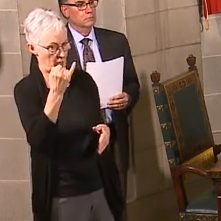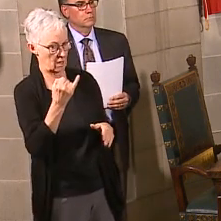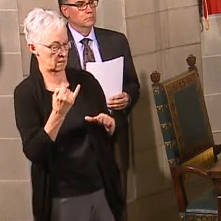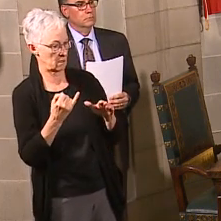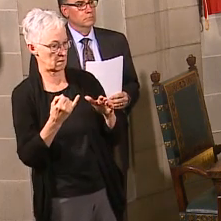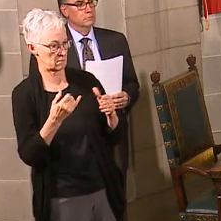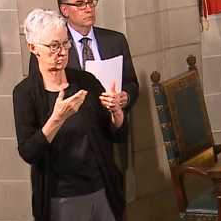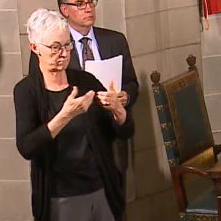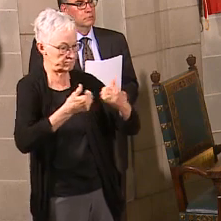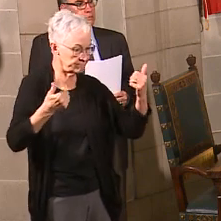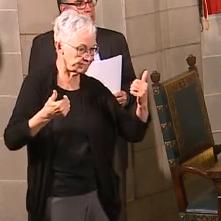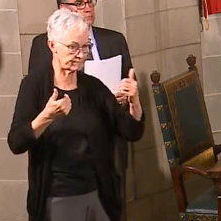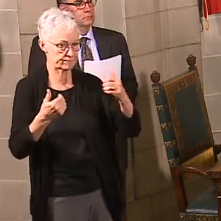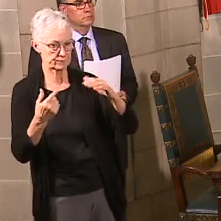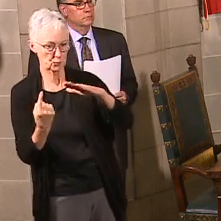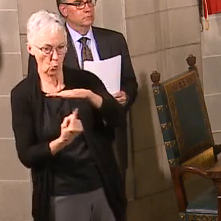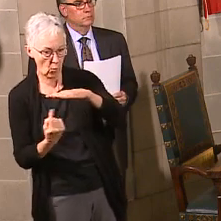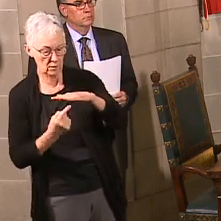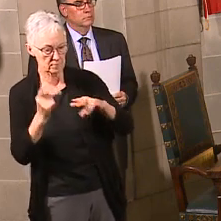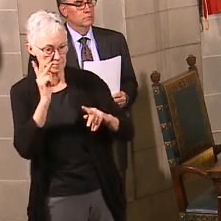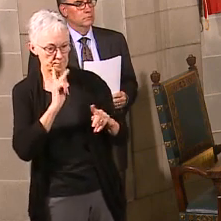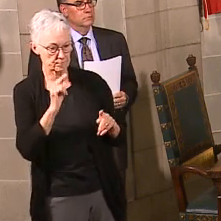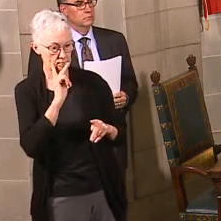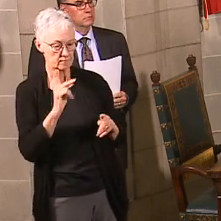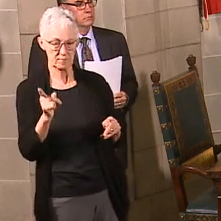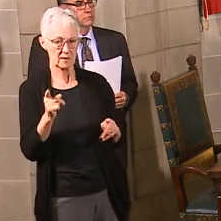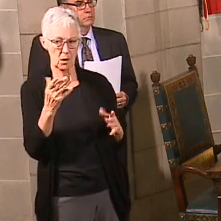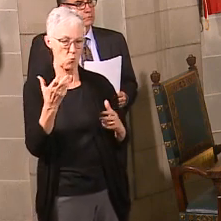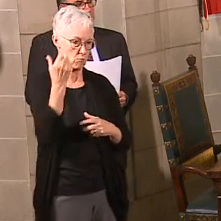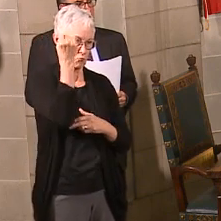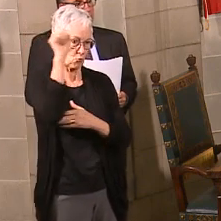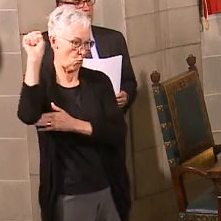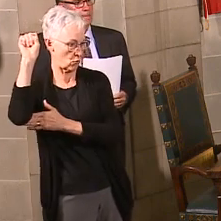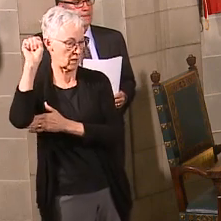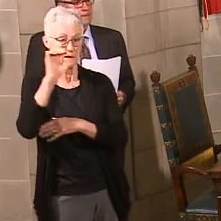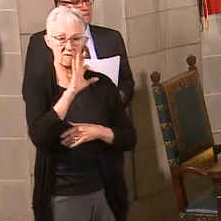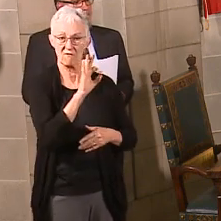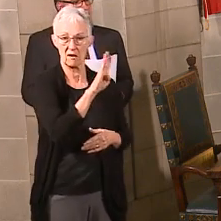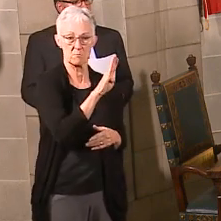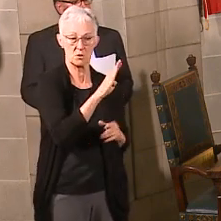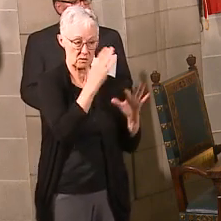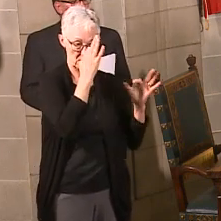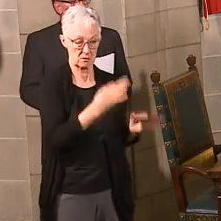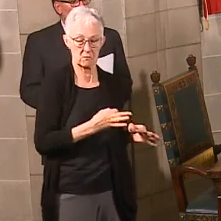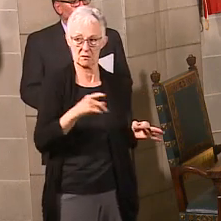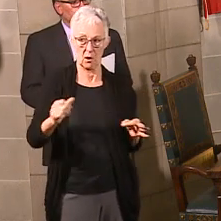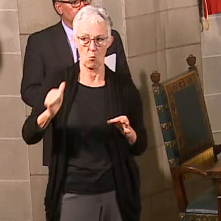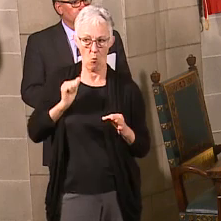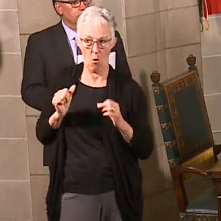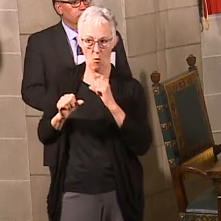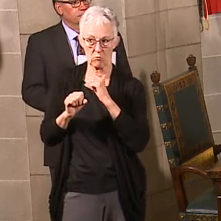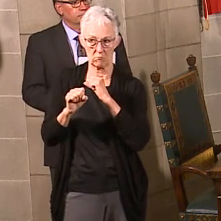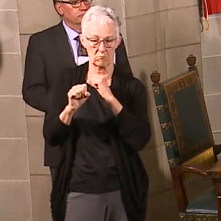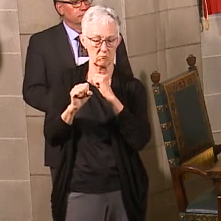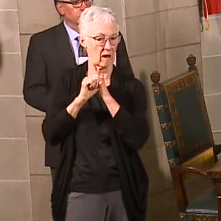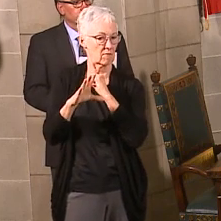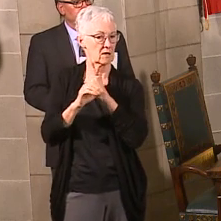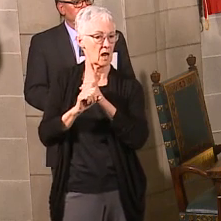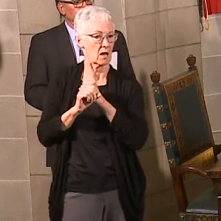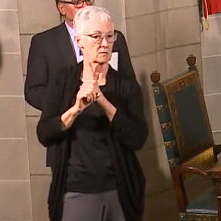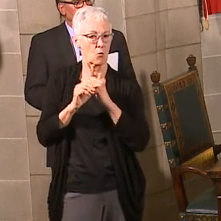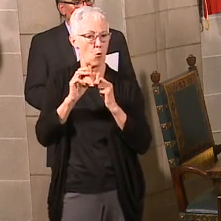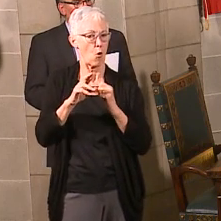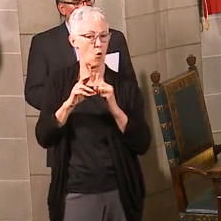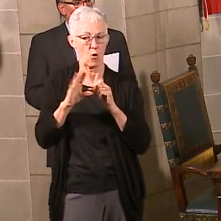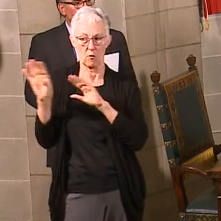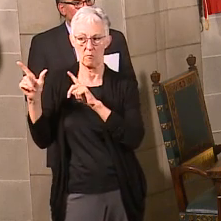the urging of some state governments that currently prohibit large gatherings. Facebook listed Nebraska as one of those states. Did you urge Facebook to take such